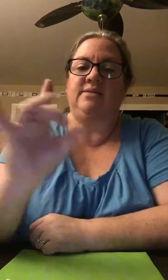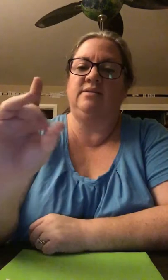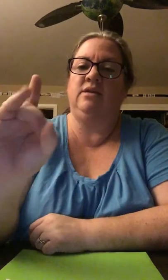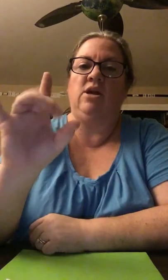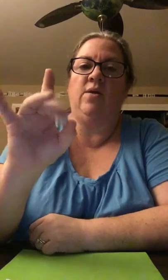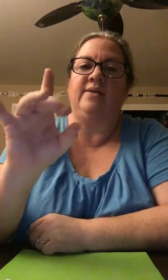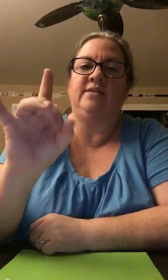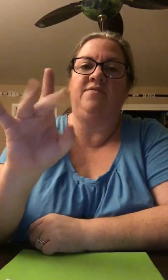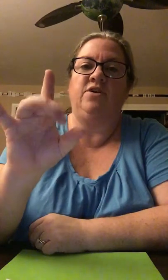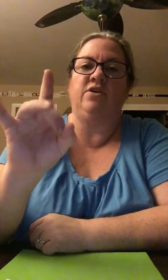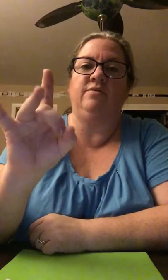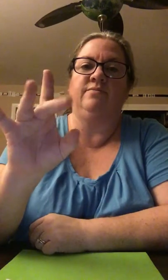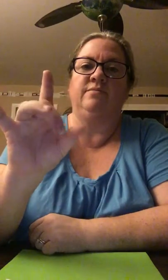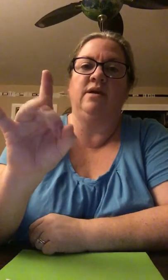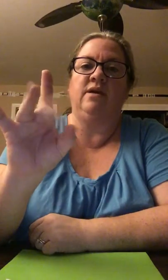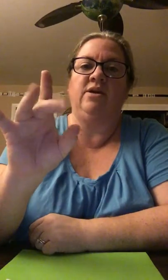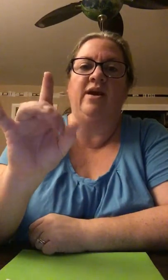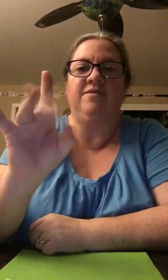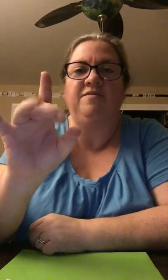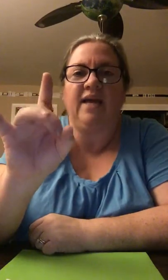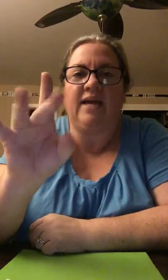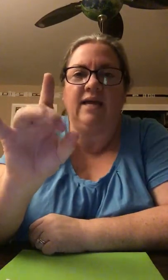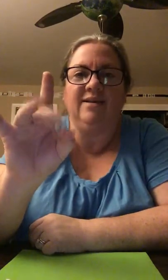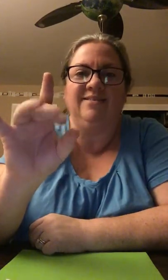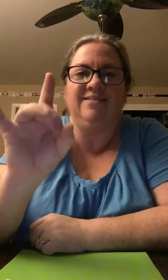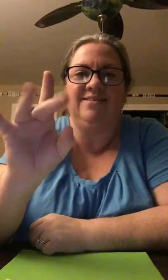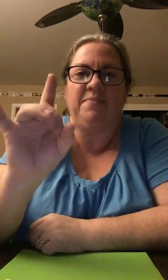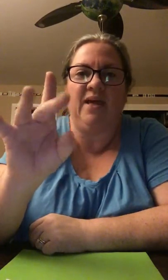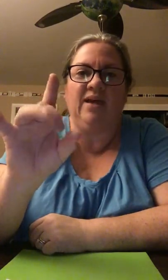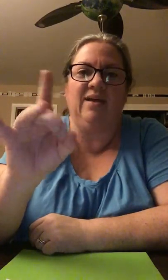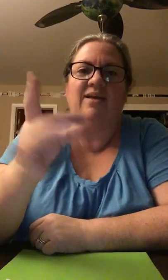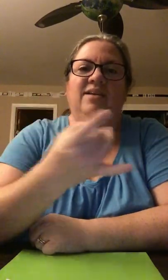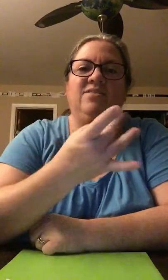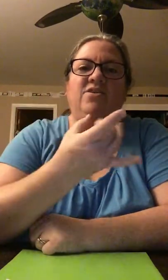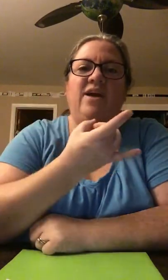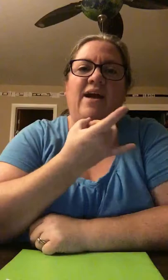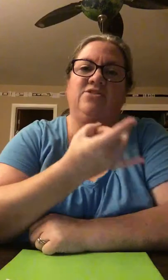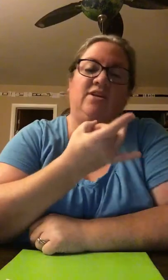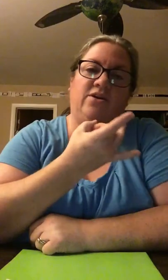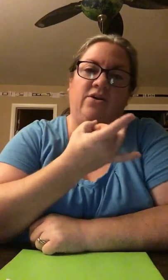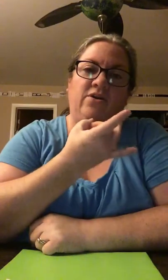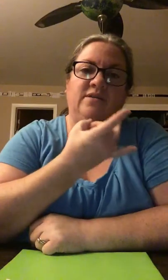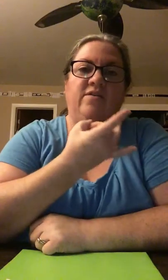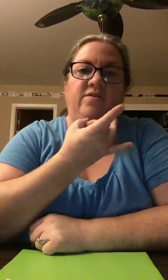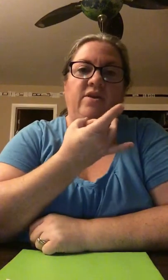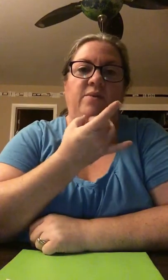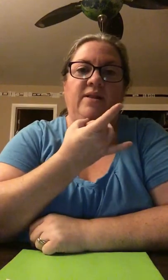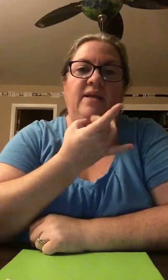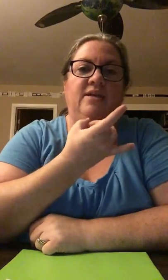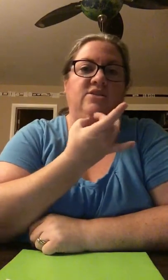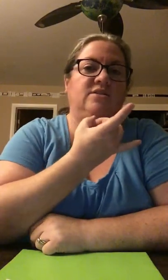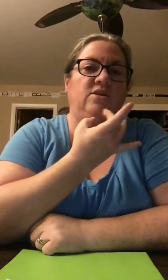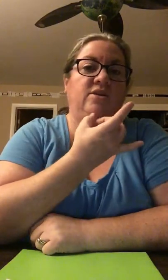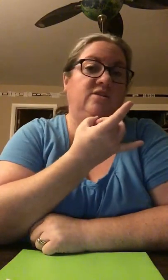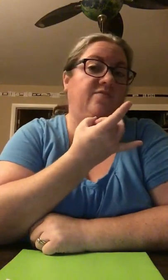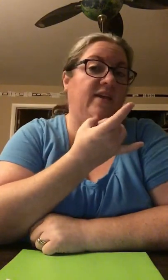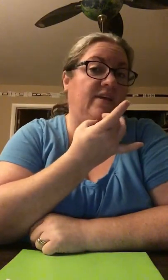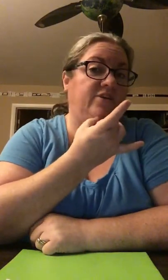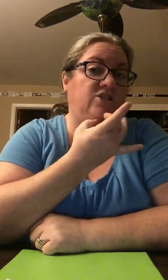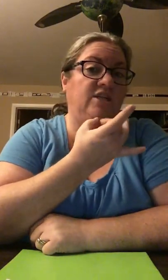it's, as if you're, you know how you flick something? So you're not actually going to hurt yourself, but like you can just flick on your chin